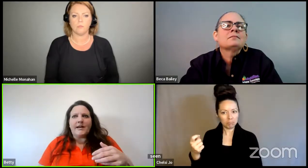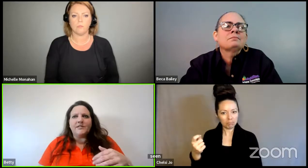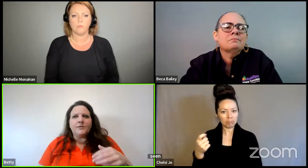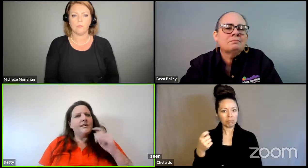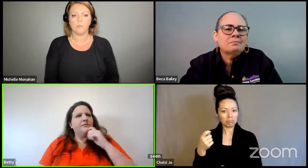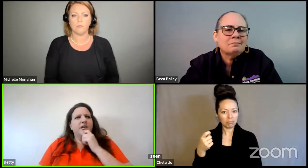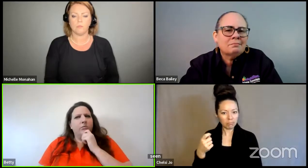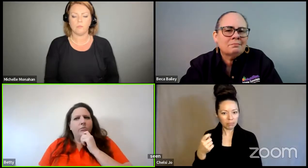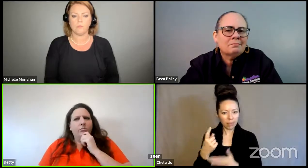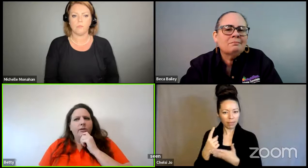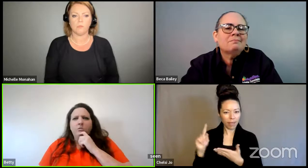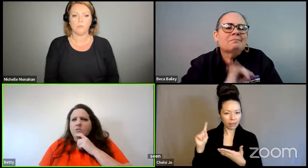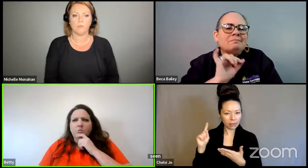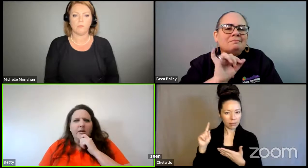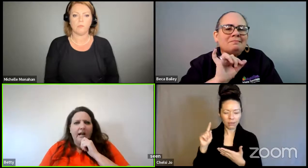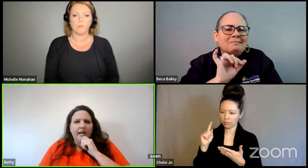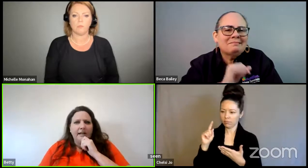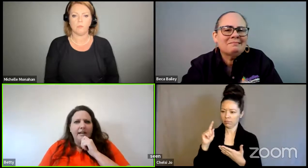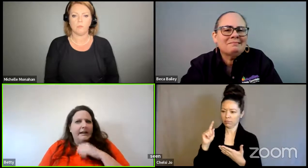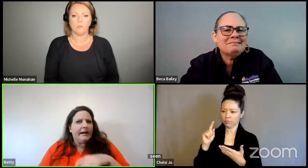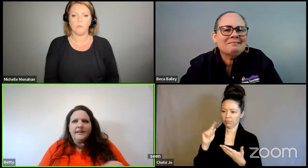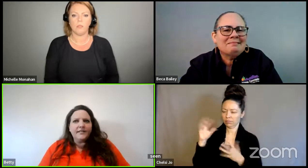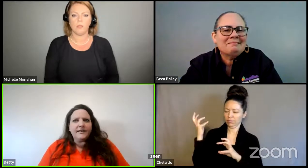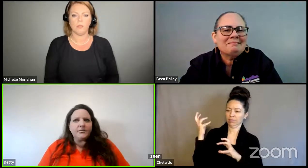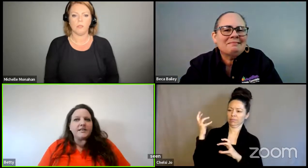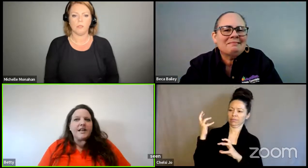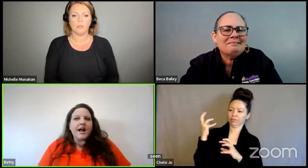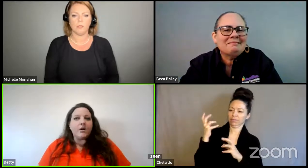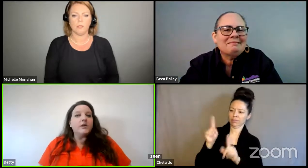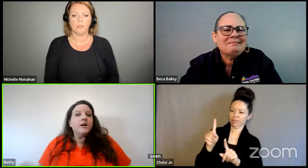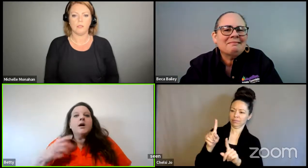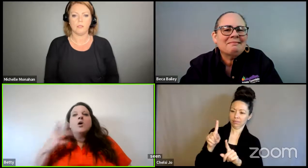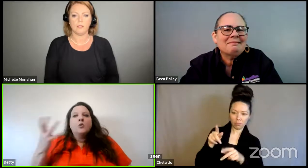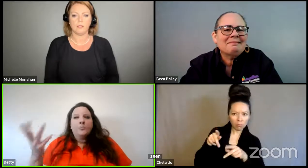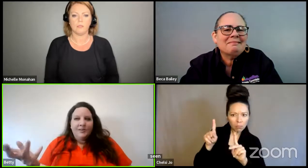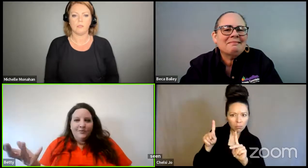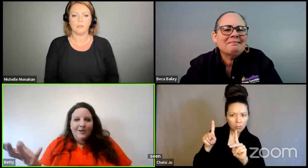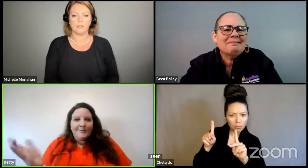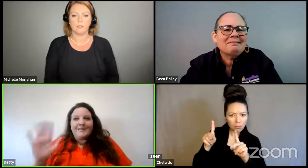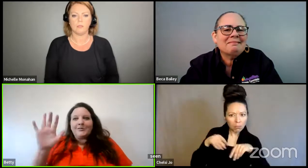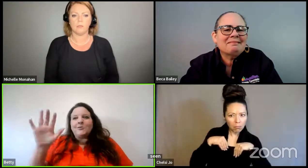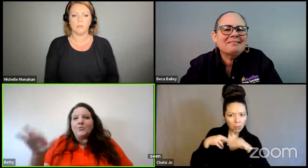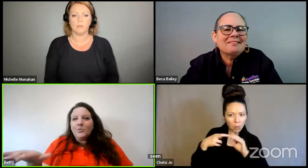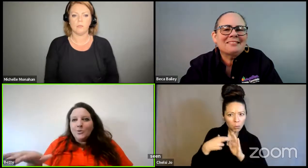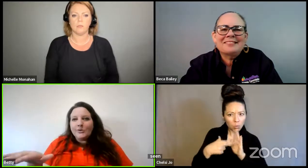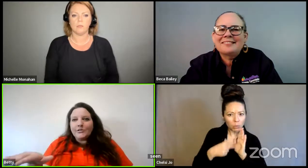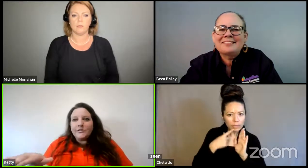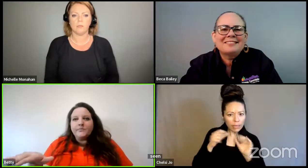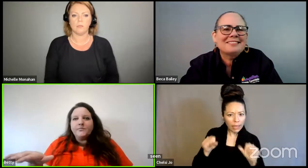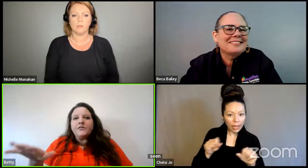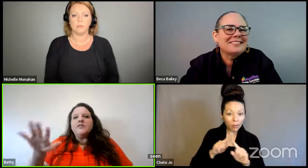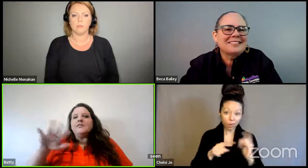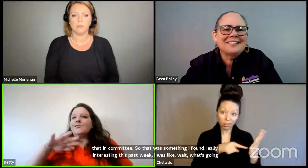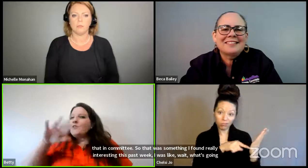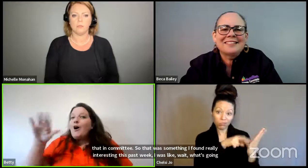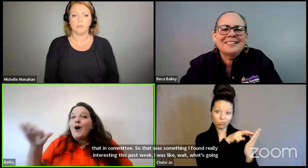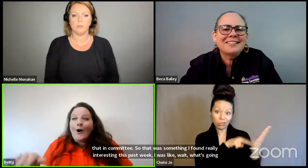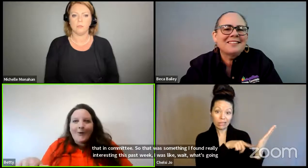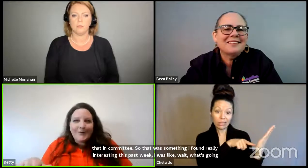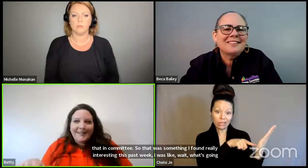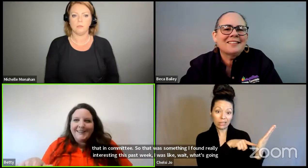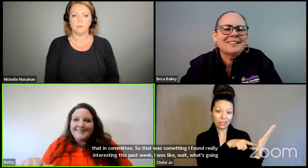this past week. I was like, wait, what's going on? I didn't think that was allowed. But then we go back to the rules.